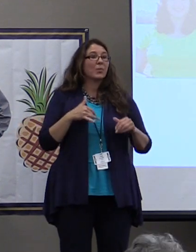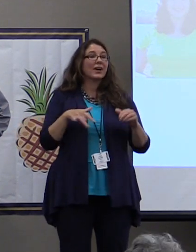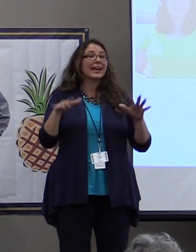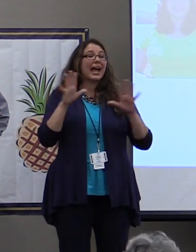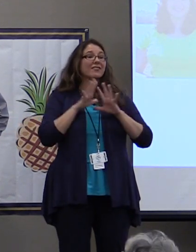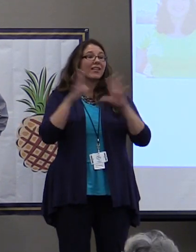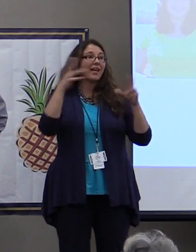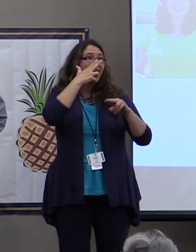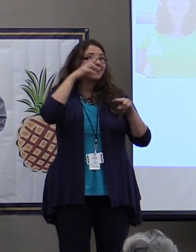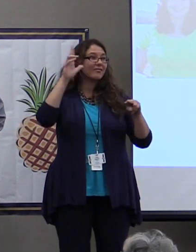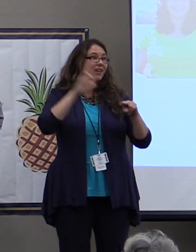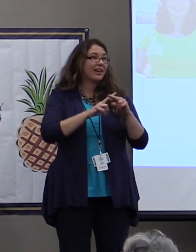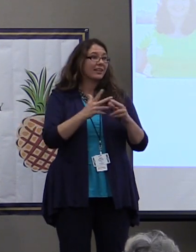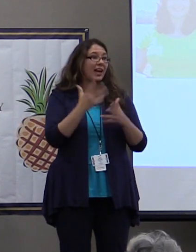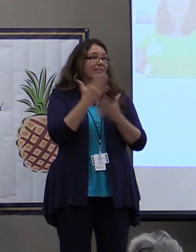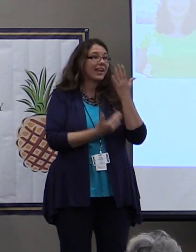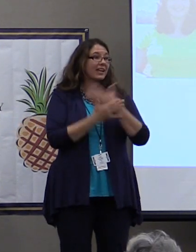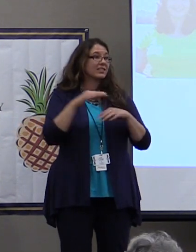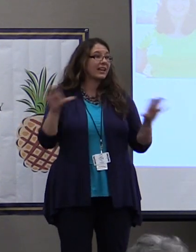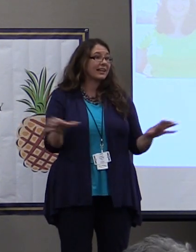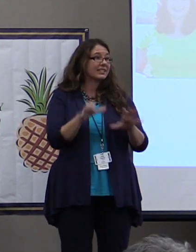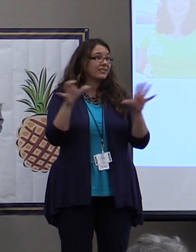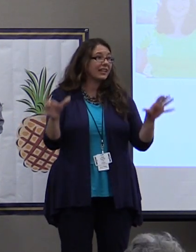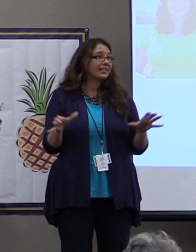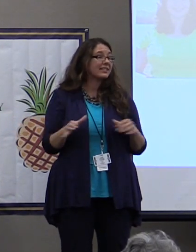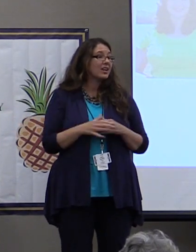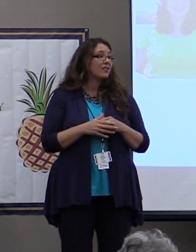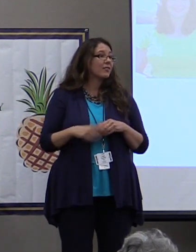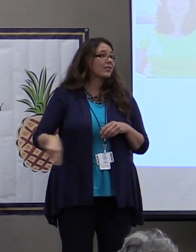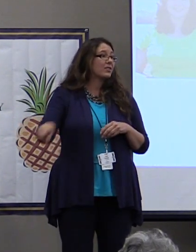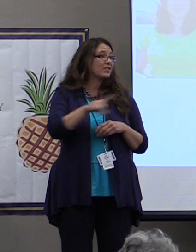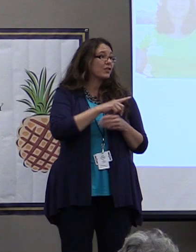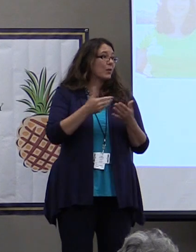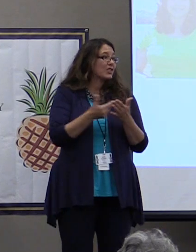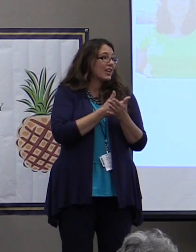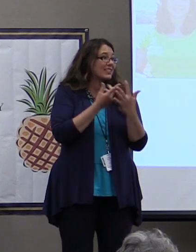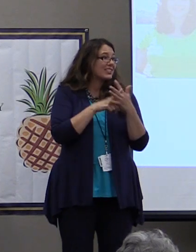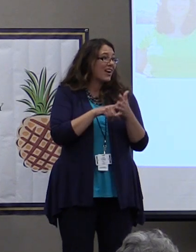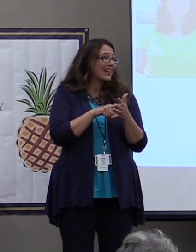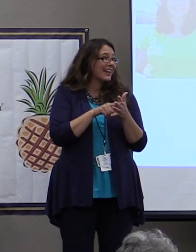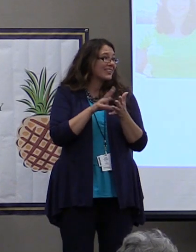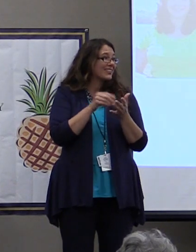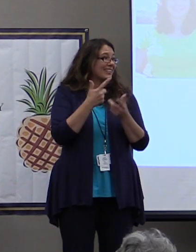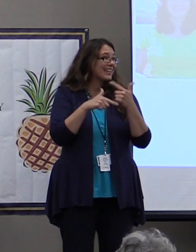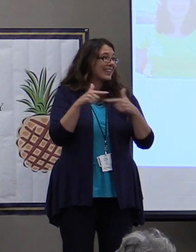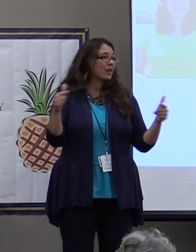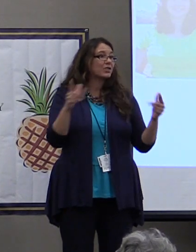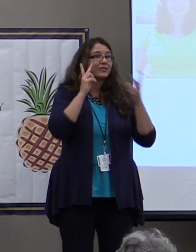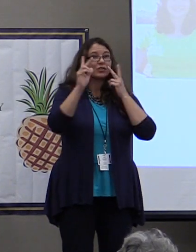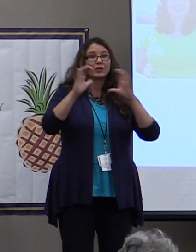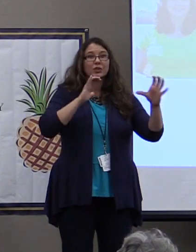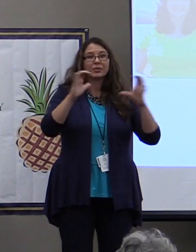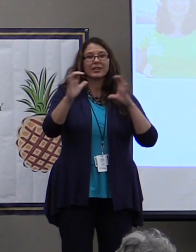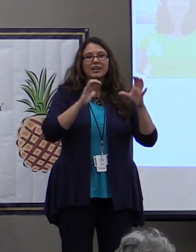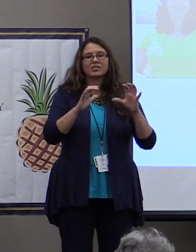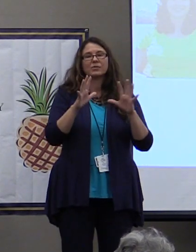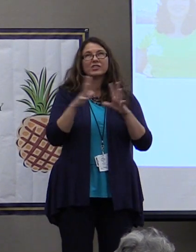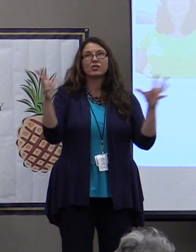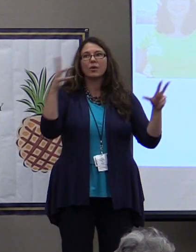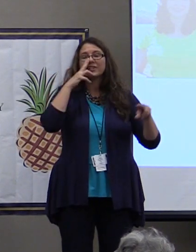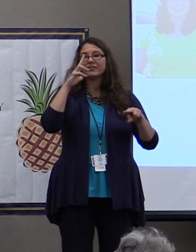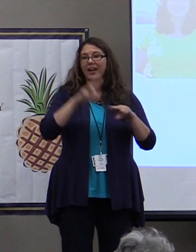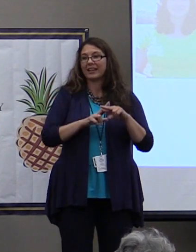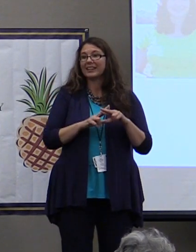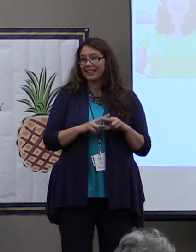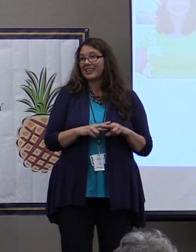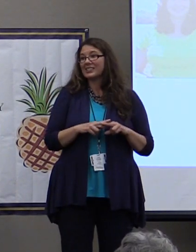Anyway, so we're going to have a lot of fun, a lot of hands-on activities. For those of you who are just starting learning sign language, visual communication is going to be